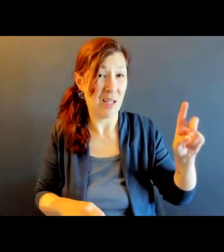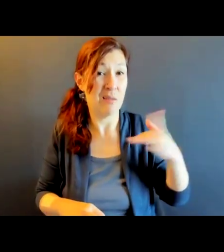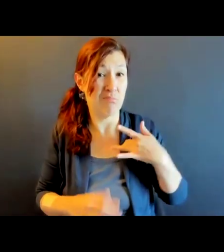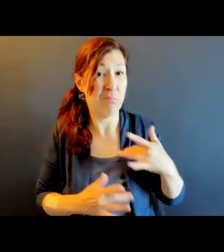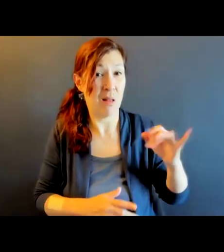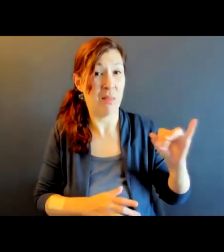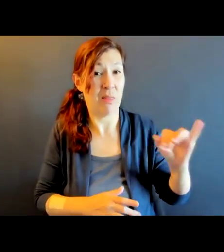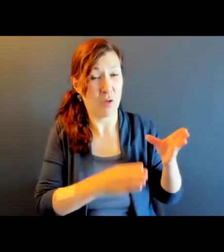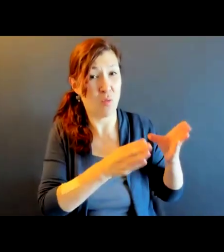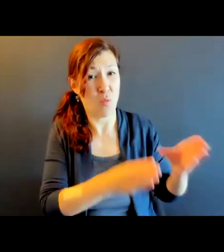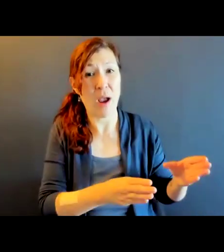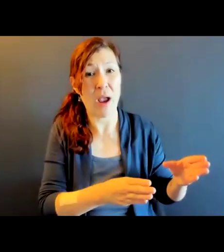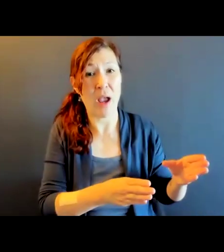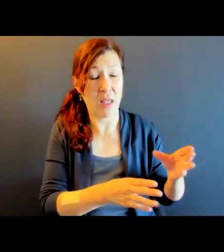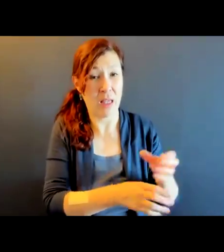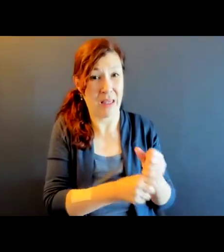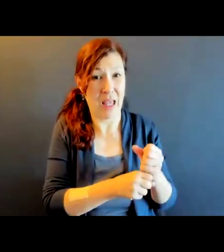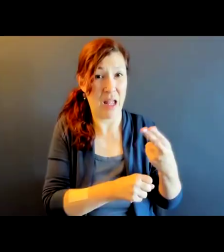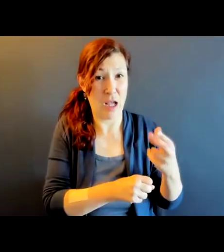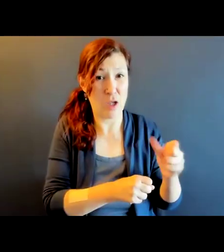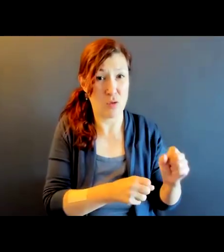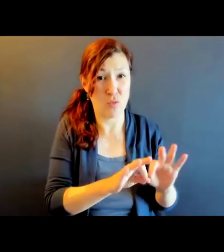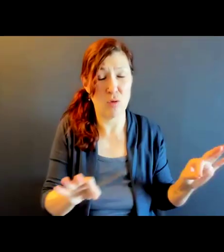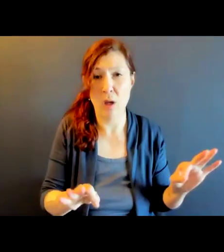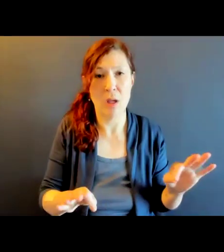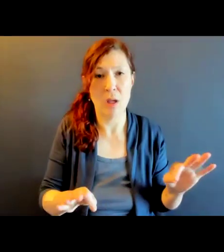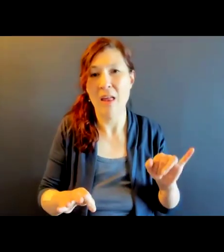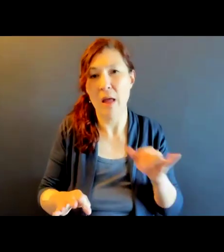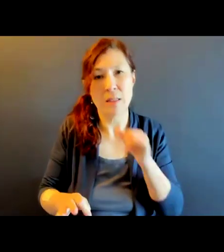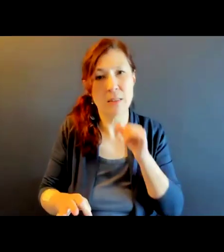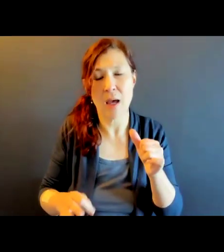it is often unattainable for ELL adults due to the